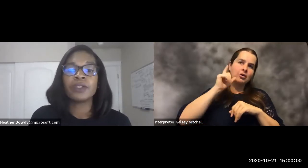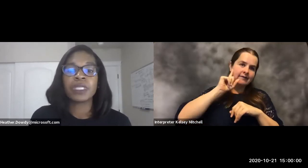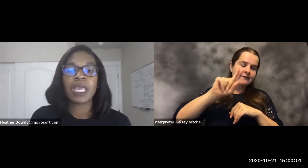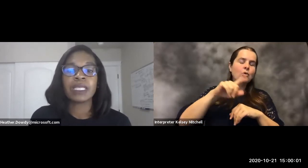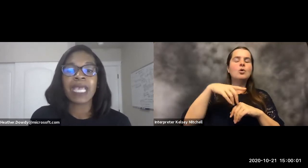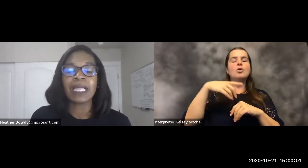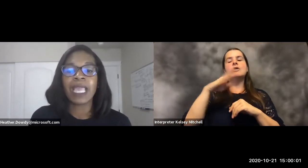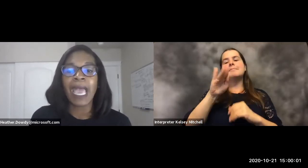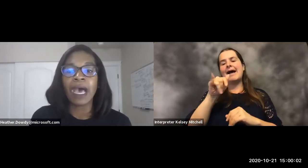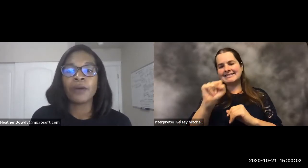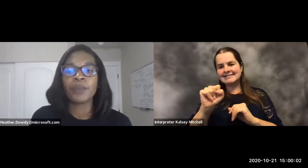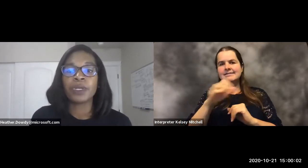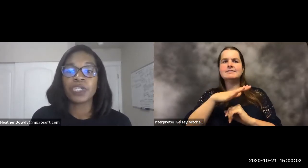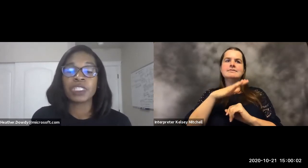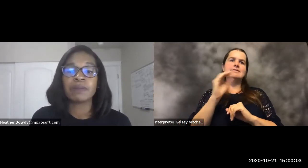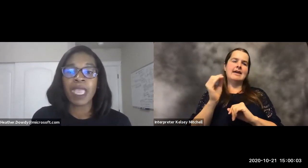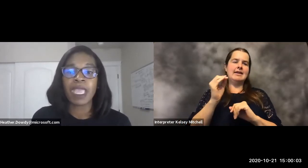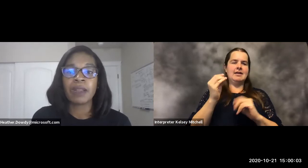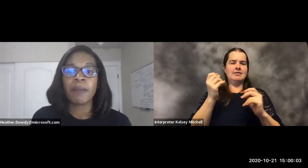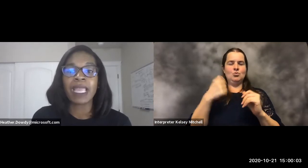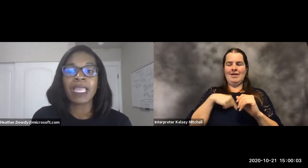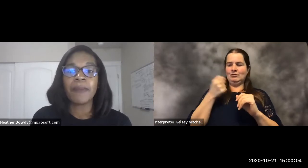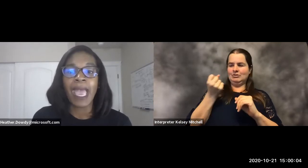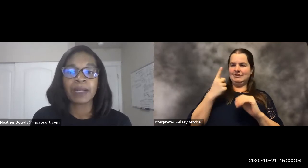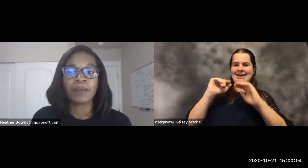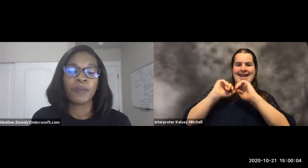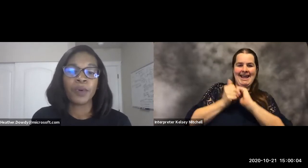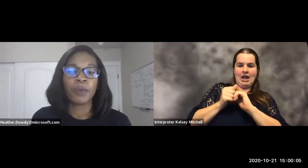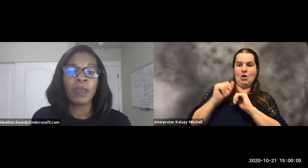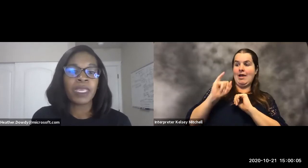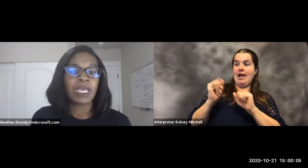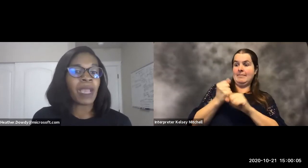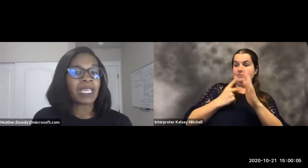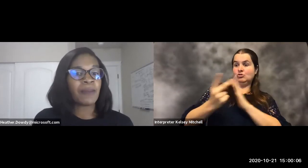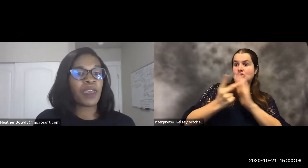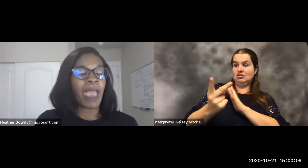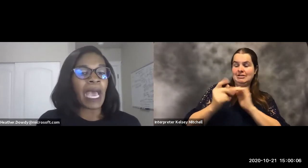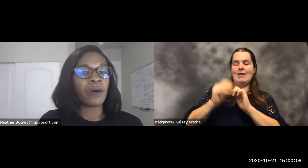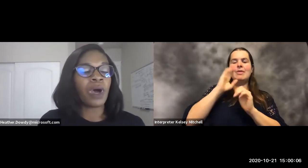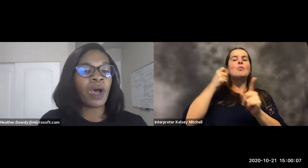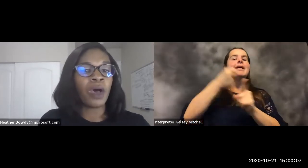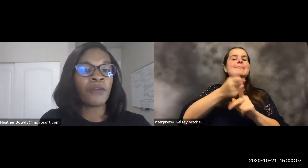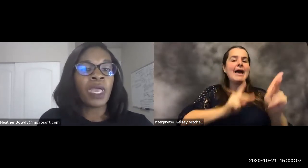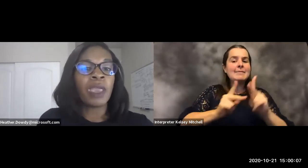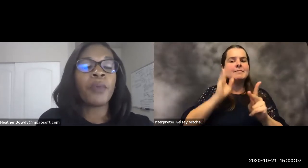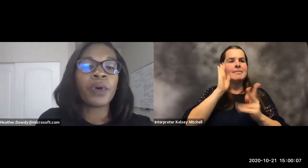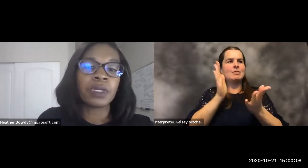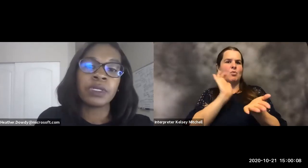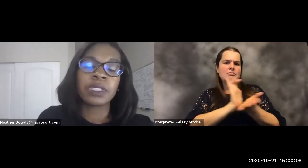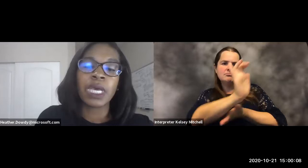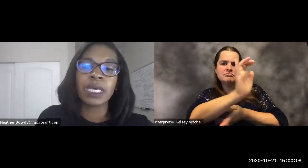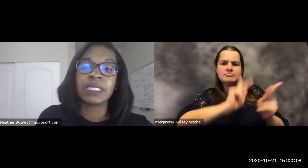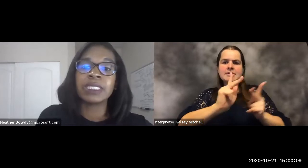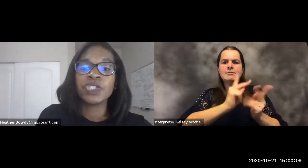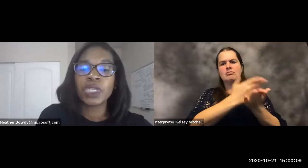and understand exactly how the predictions might impact people, because it might keep them out of